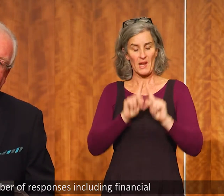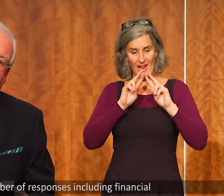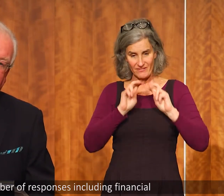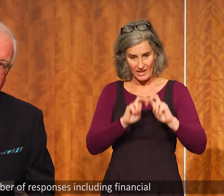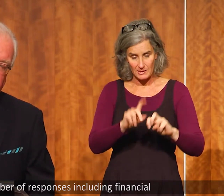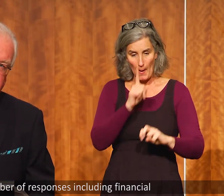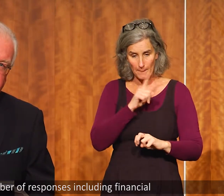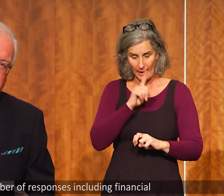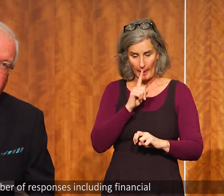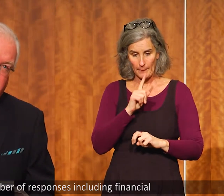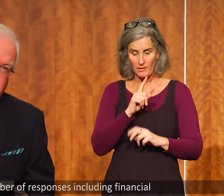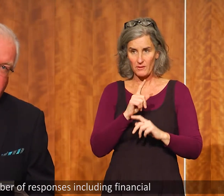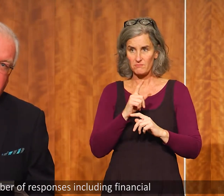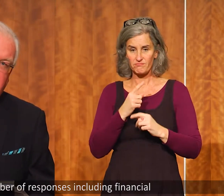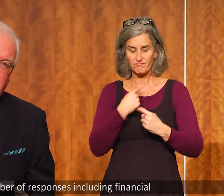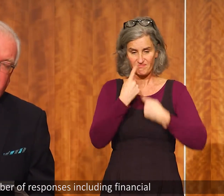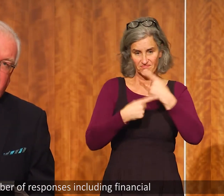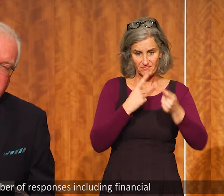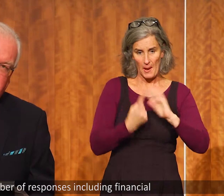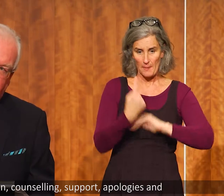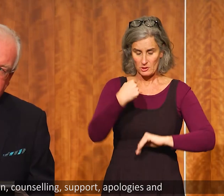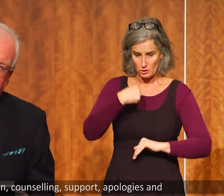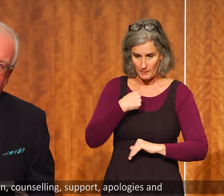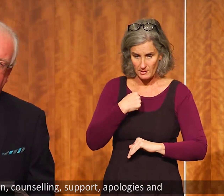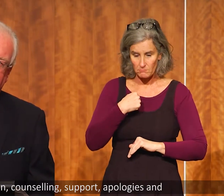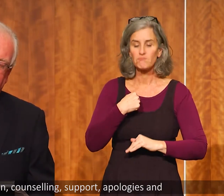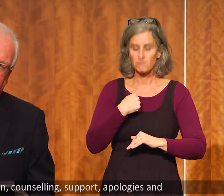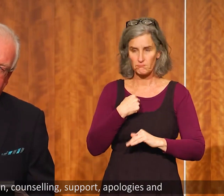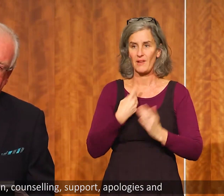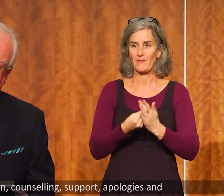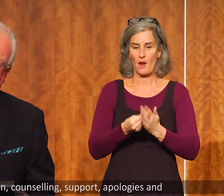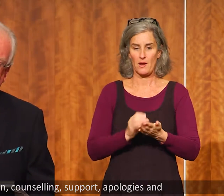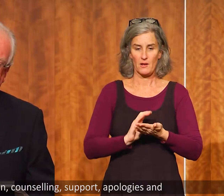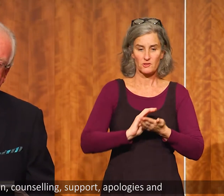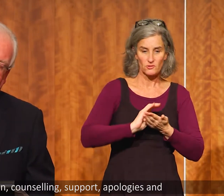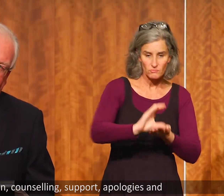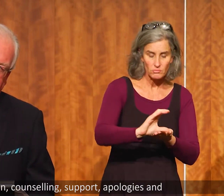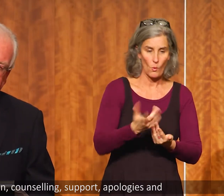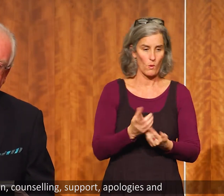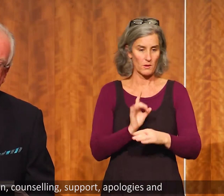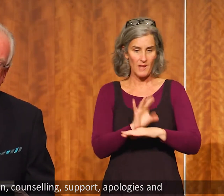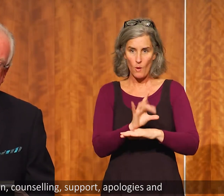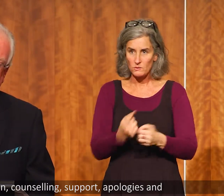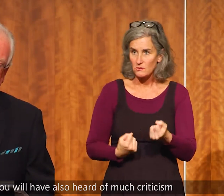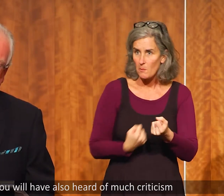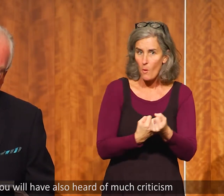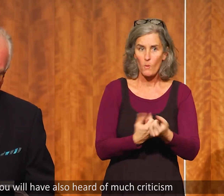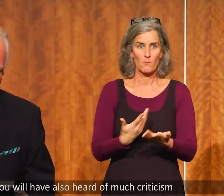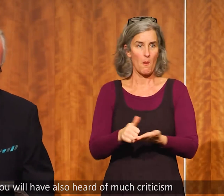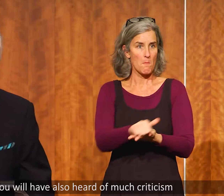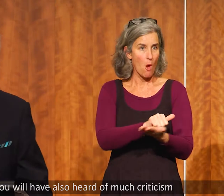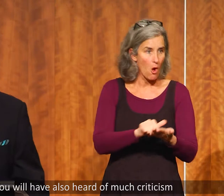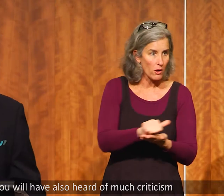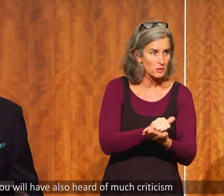and there are a number of responses, including financial compensation, counselling support, apologies, and pastoral